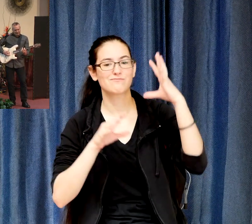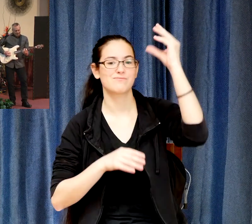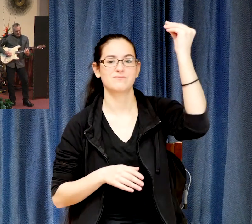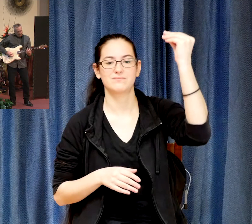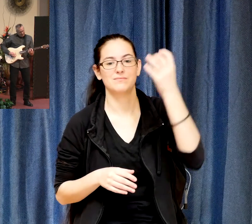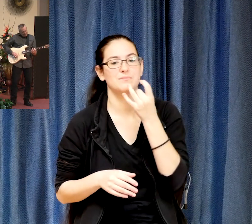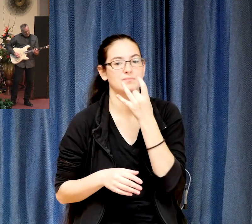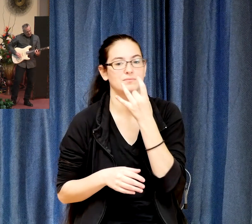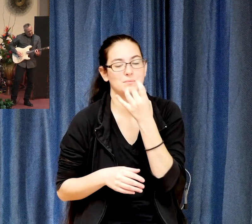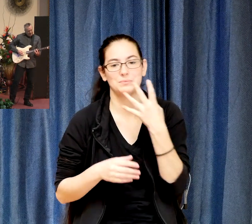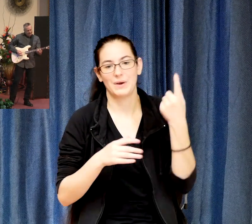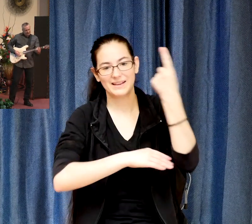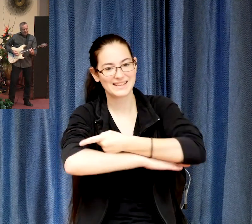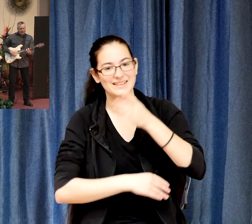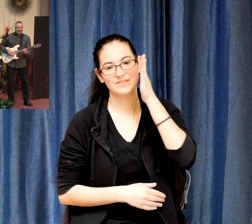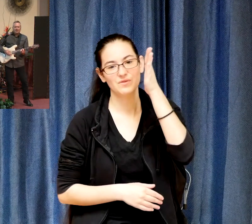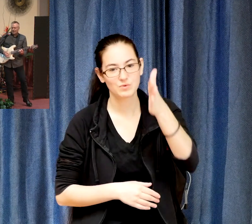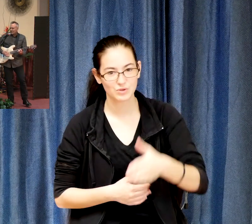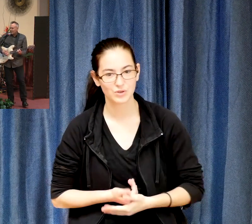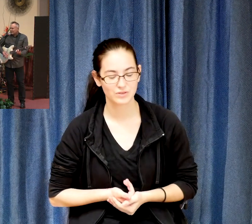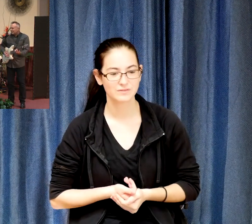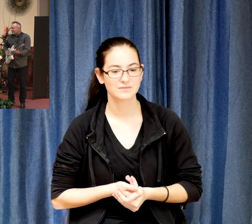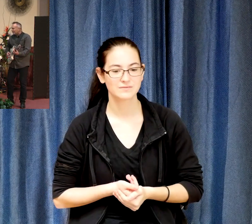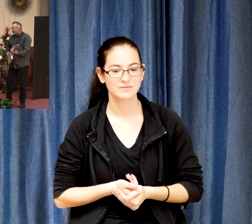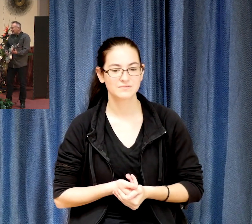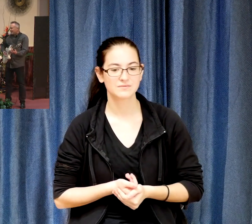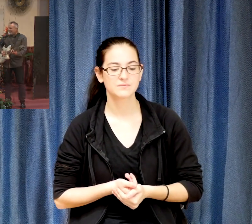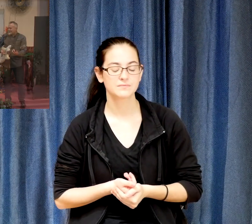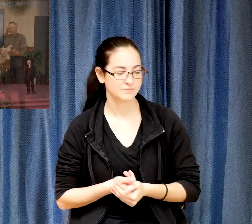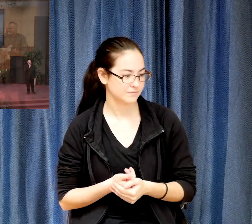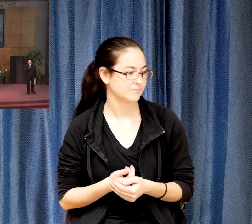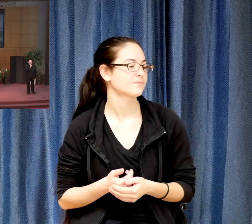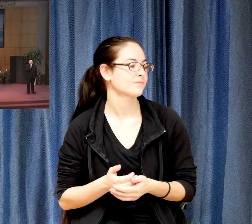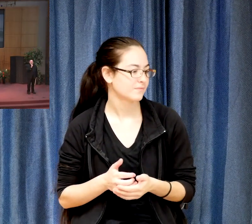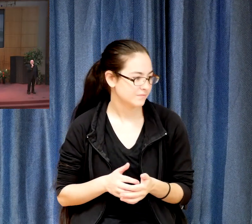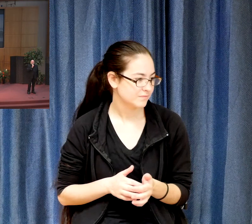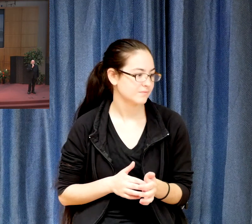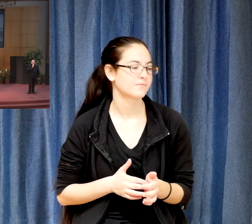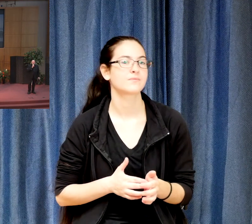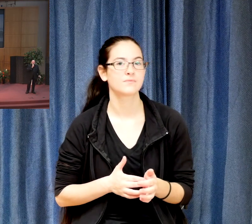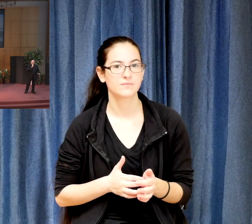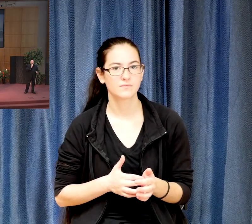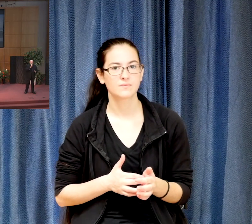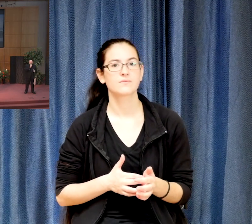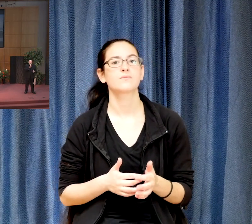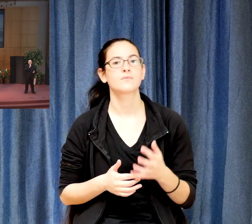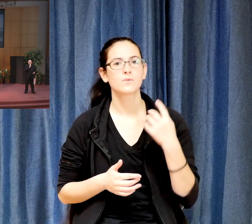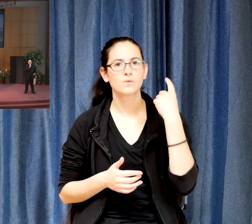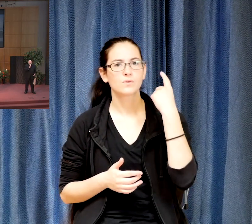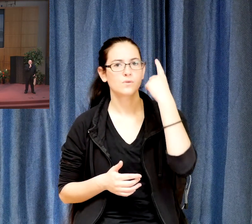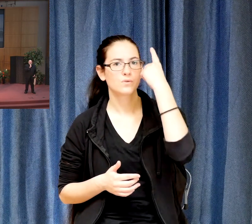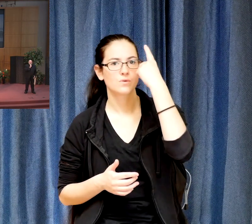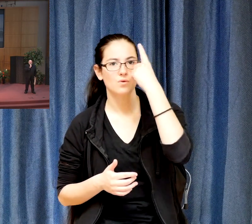ahead. Ooh. Don't mess your face up with